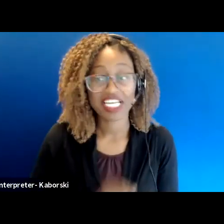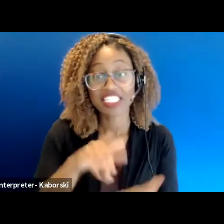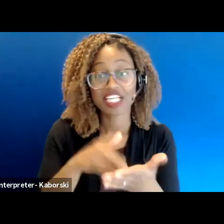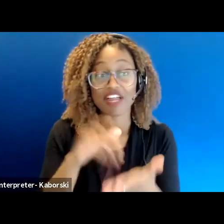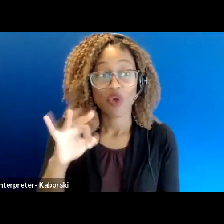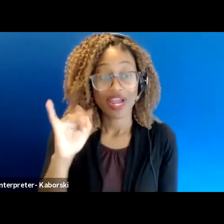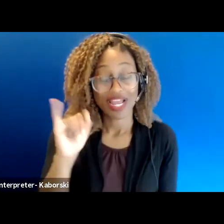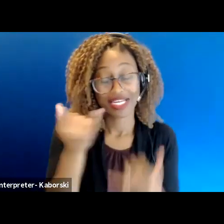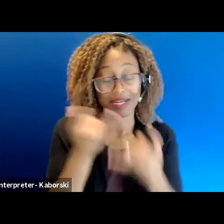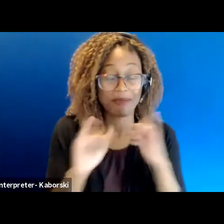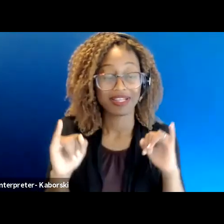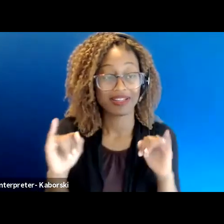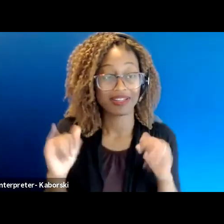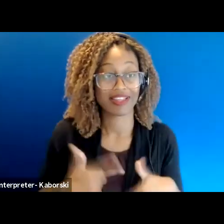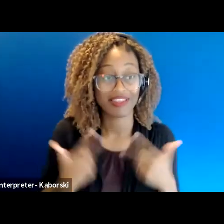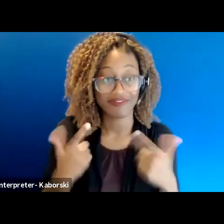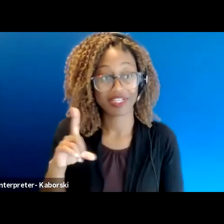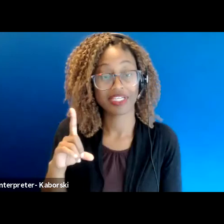Living Disability Link.